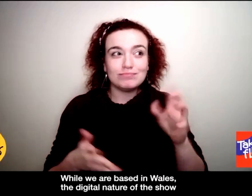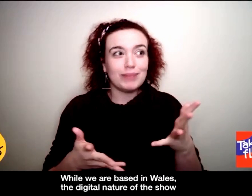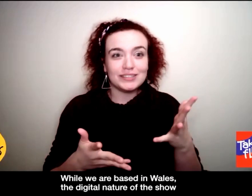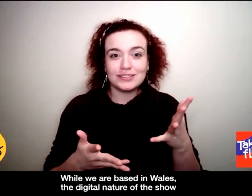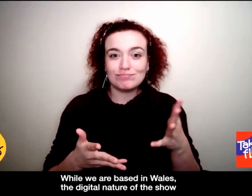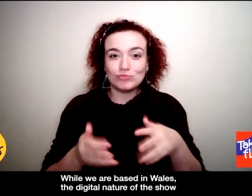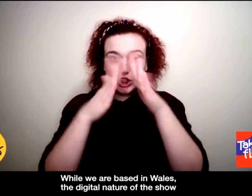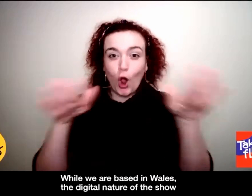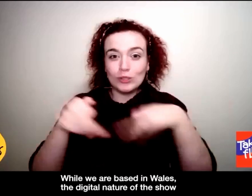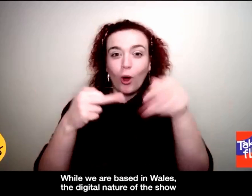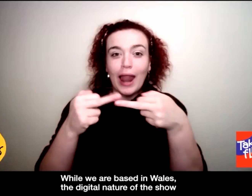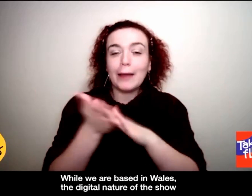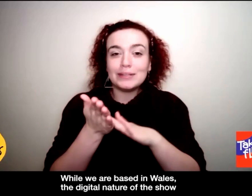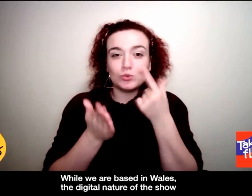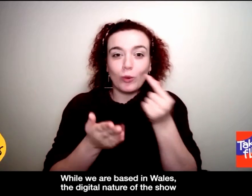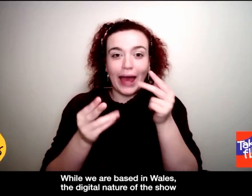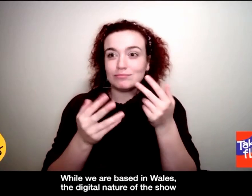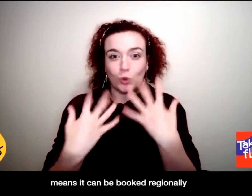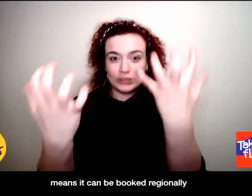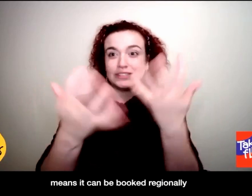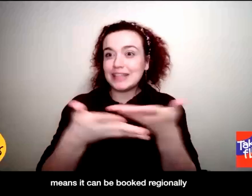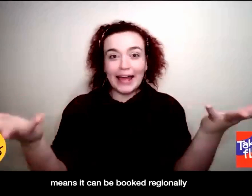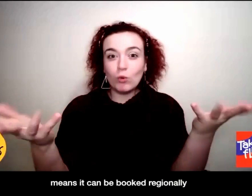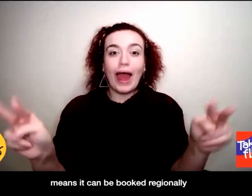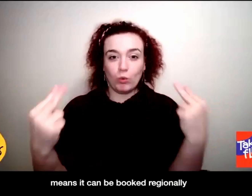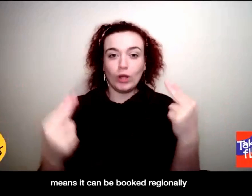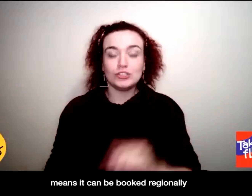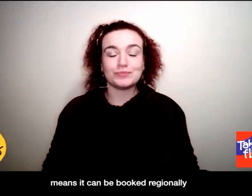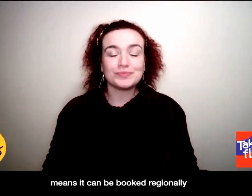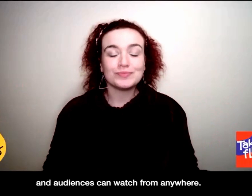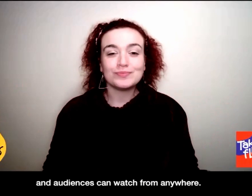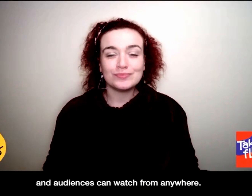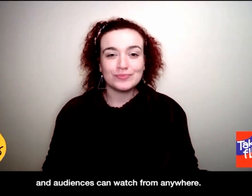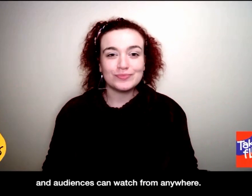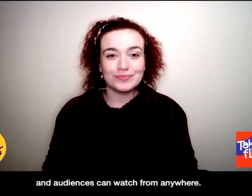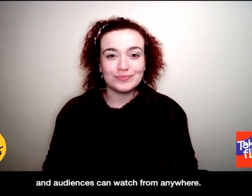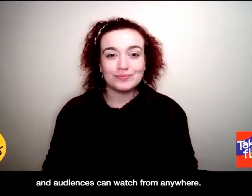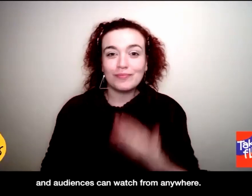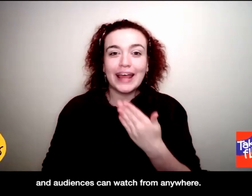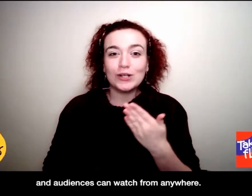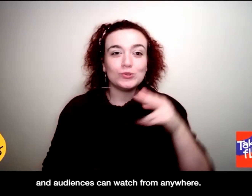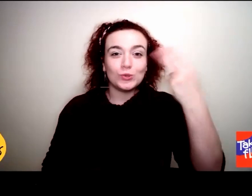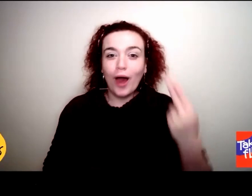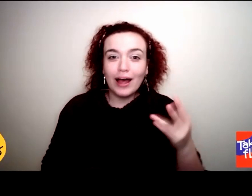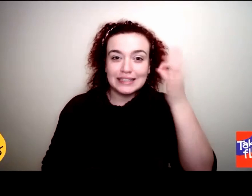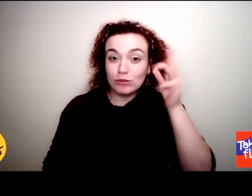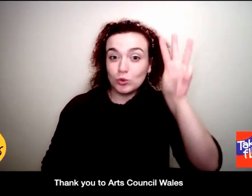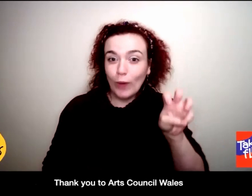While we are based in Wales, the digital nature of the show means it can be booked regionally and audiences can watch from